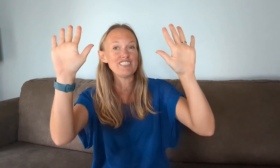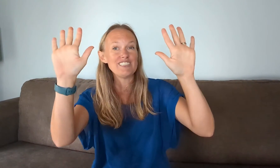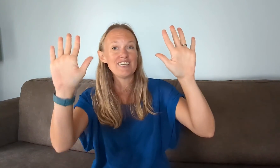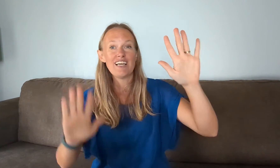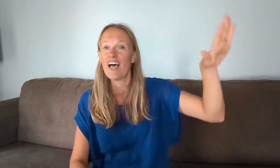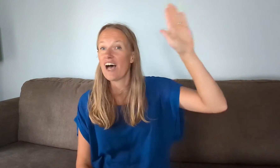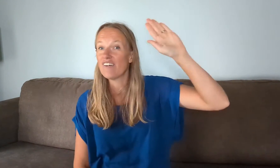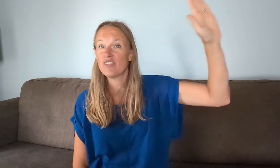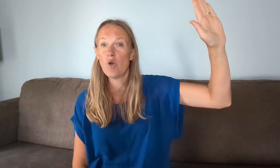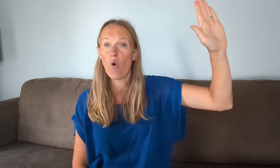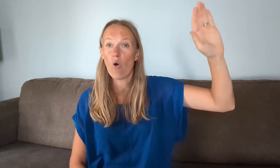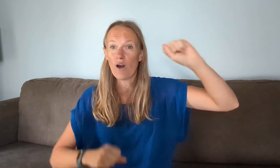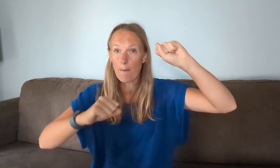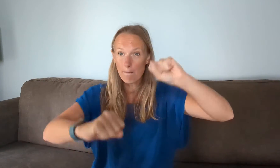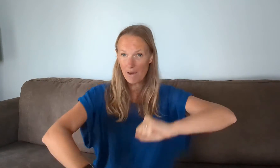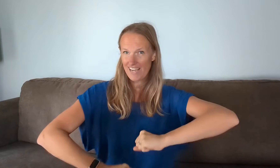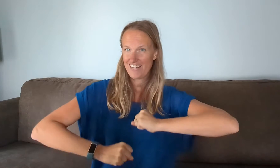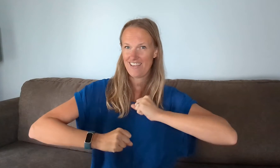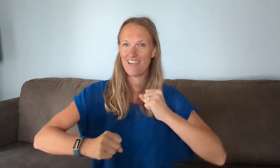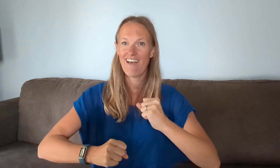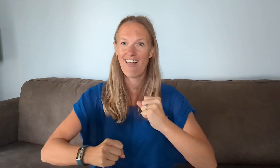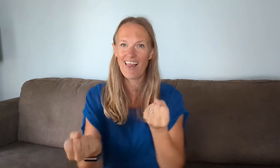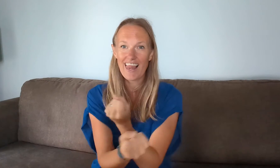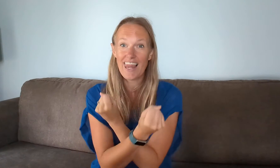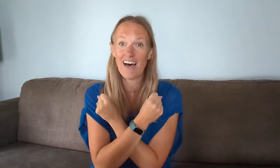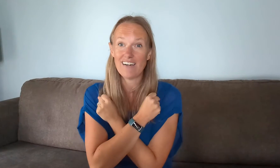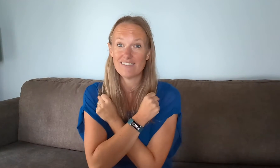wonders of your mighty love.